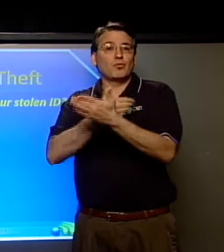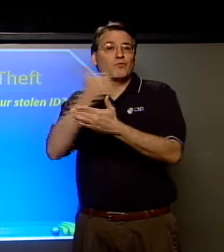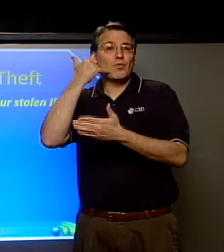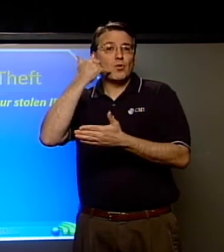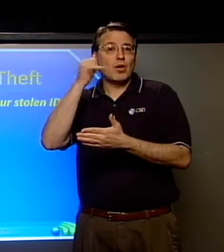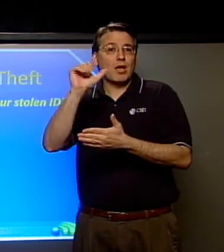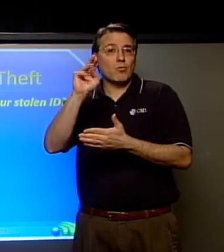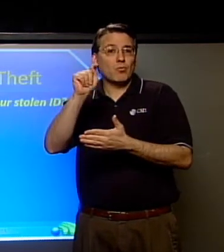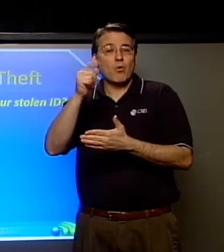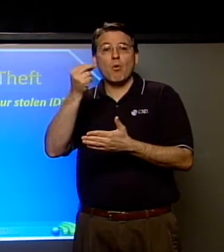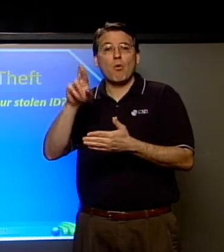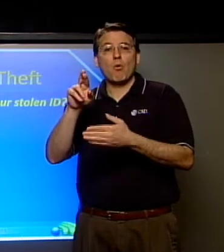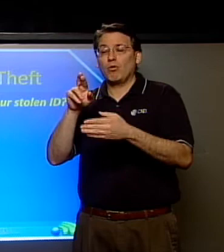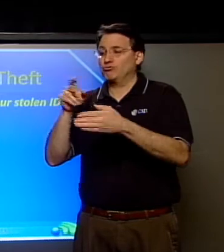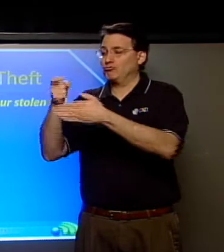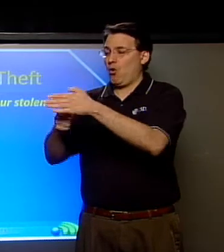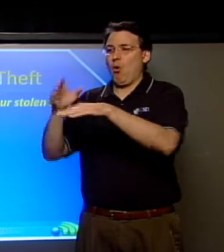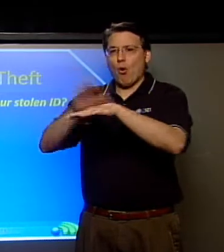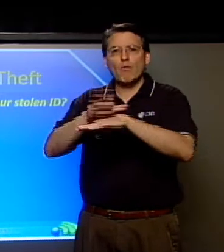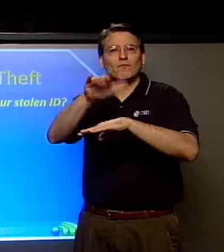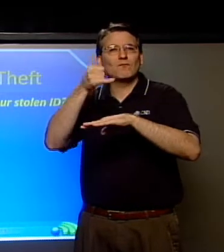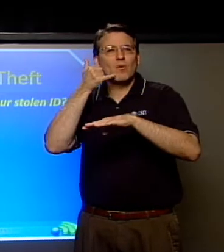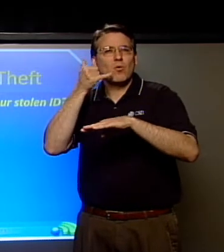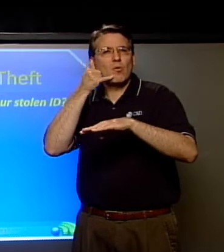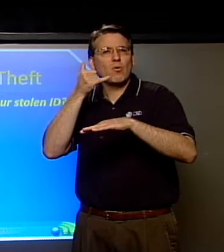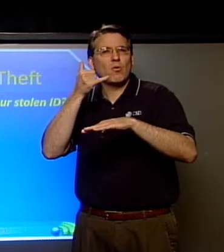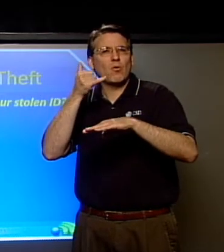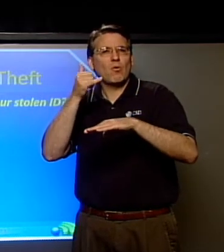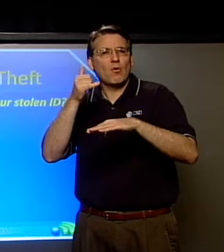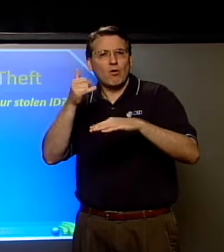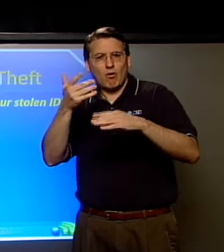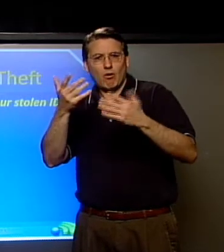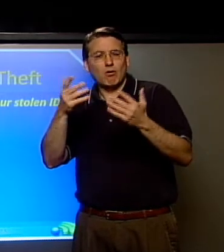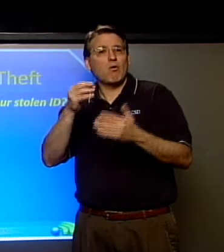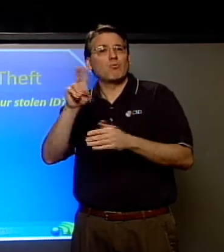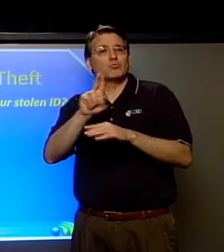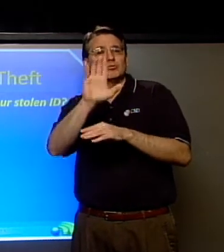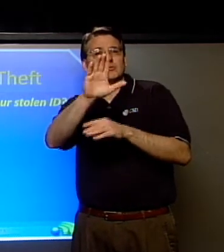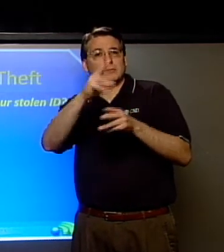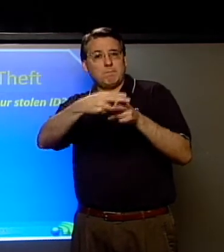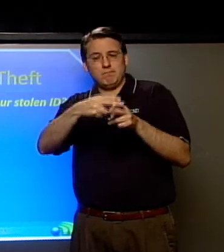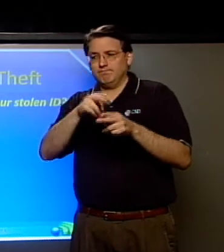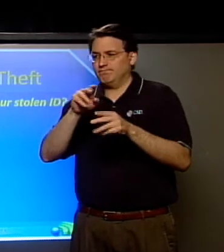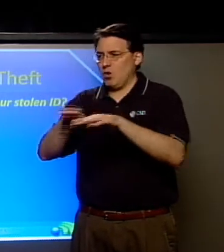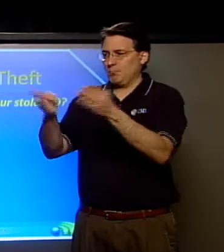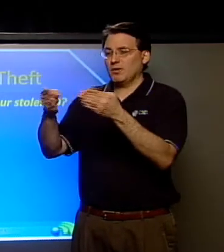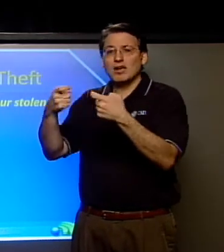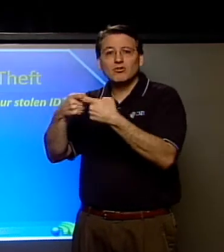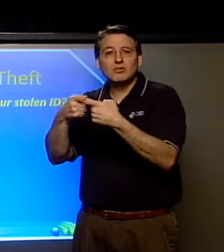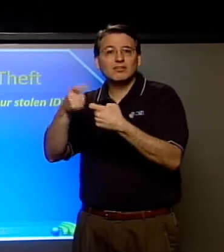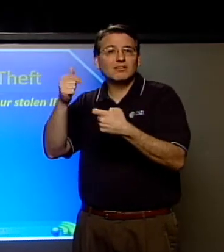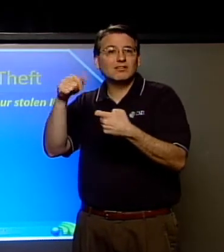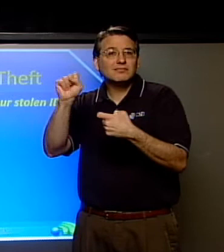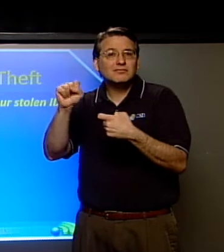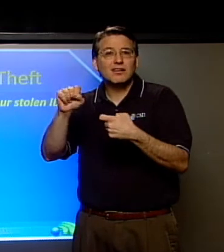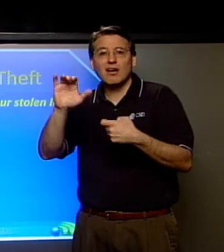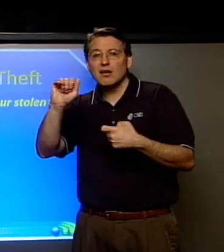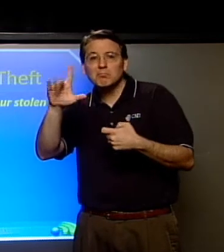such as the electric company. Maybe they want to open a phone account, or they want to set up a phone account at their